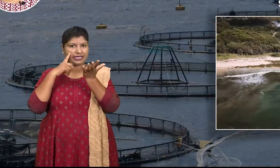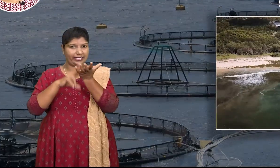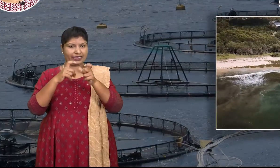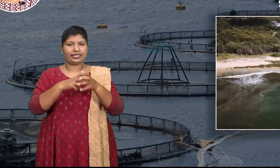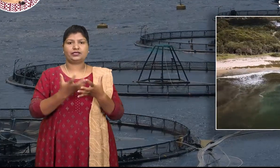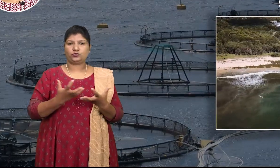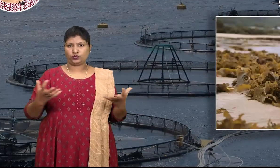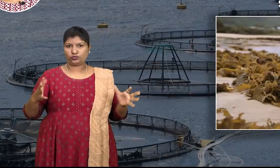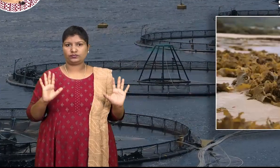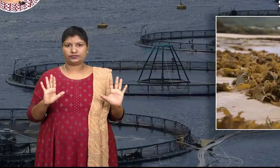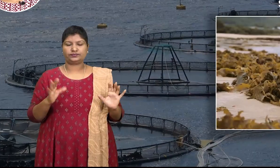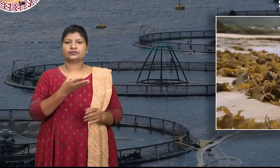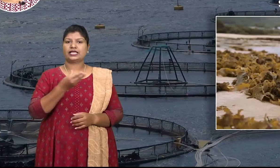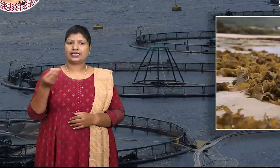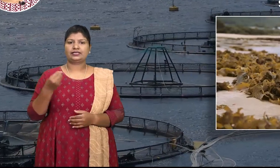and